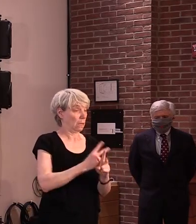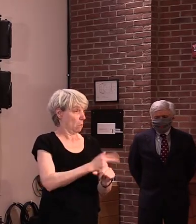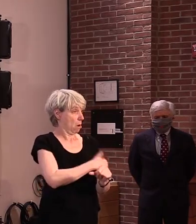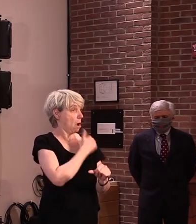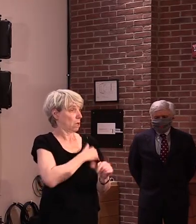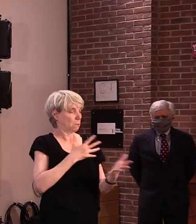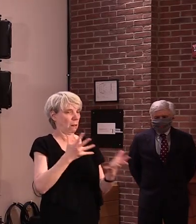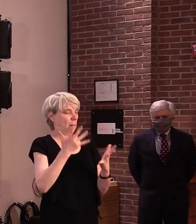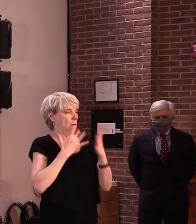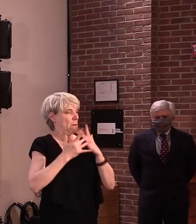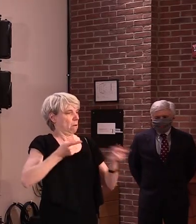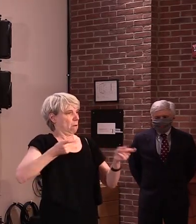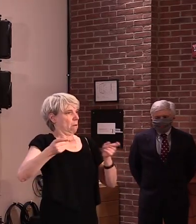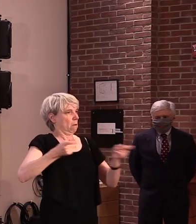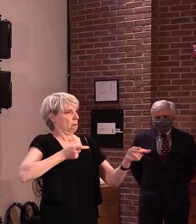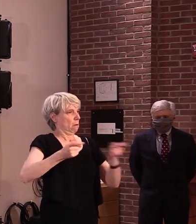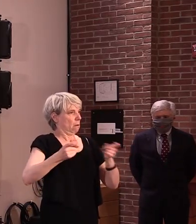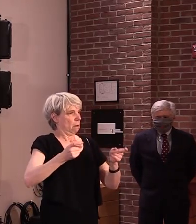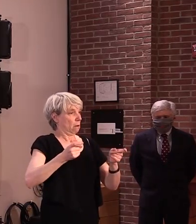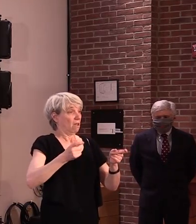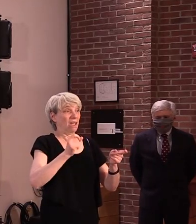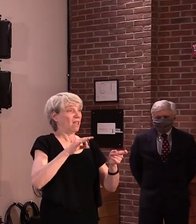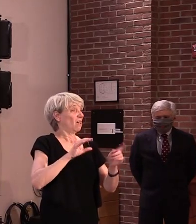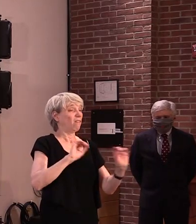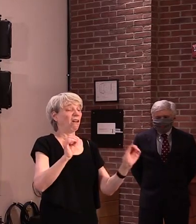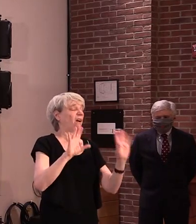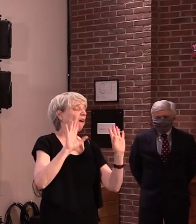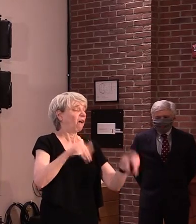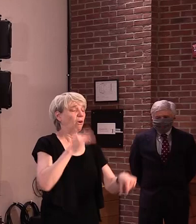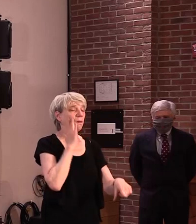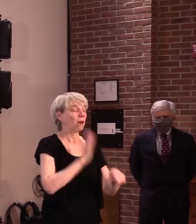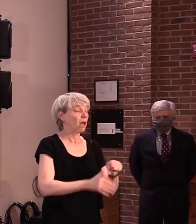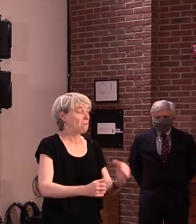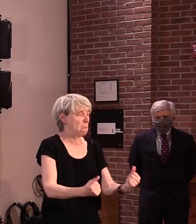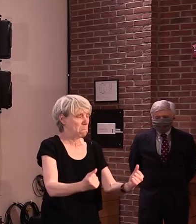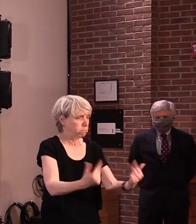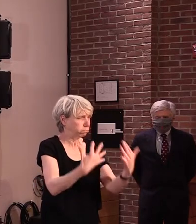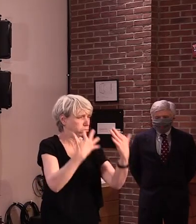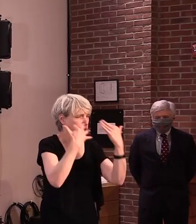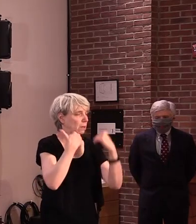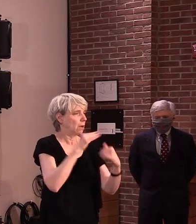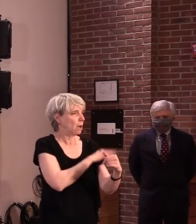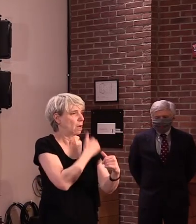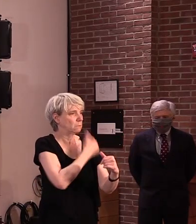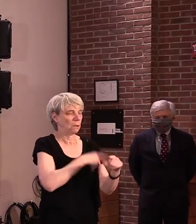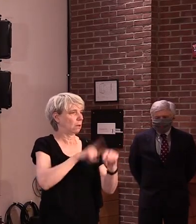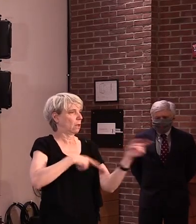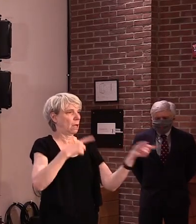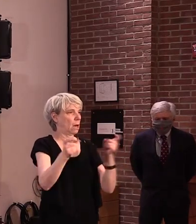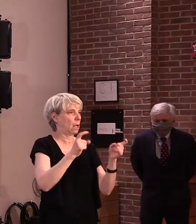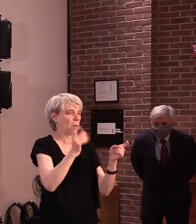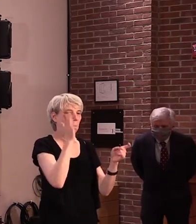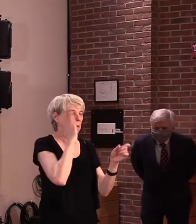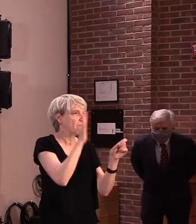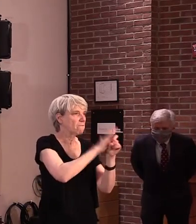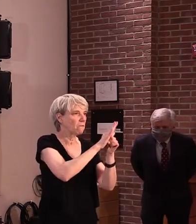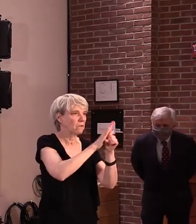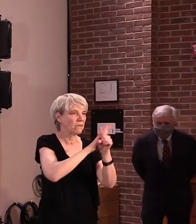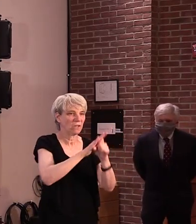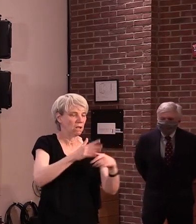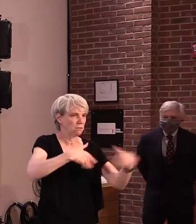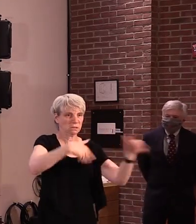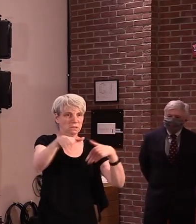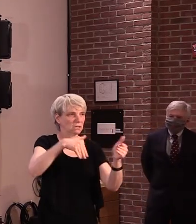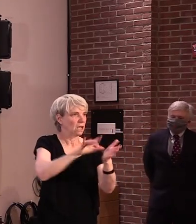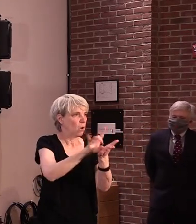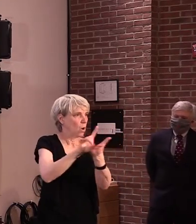being vastly overrun and overtaxed at a time that people need it the most. So coming out of it can be a